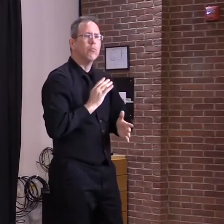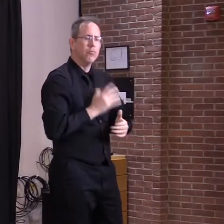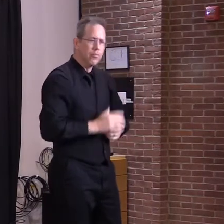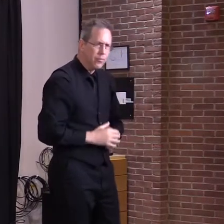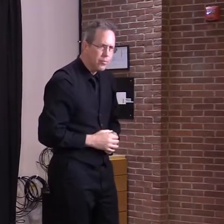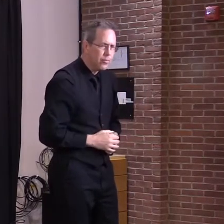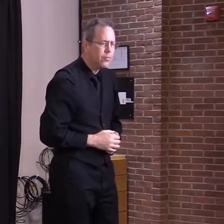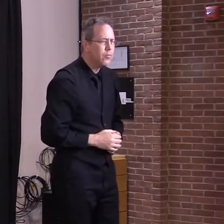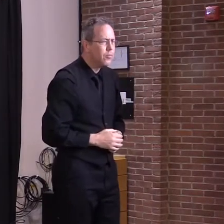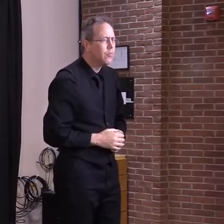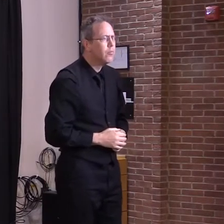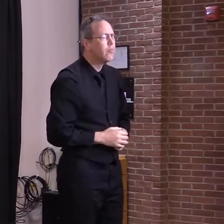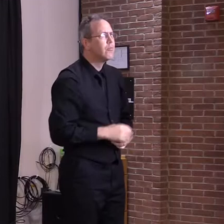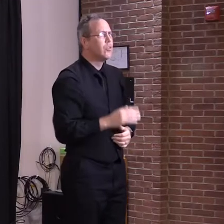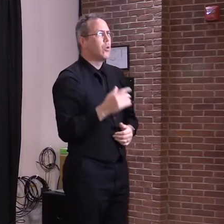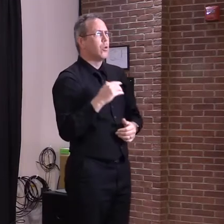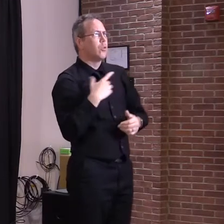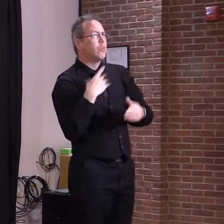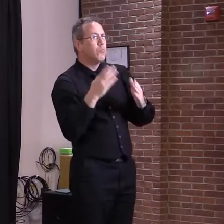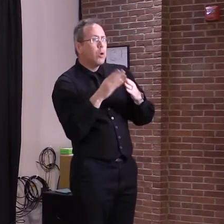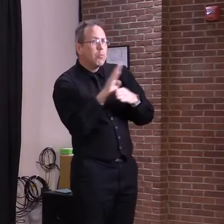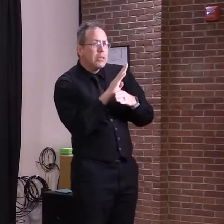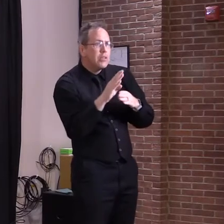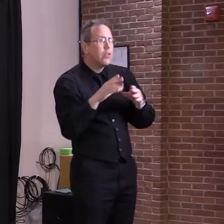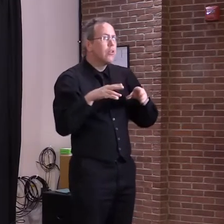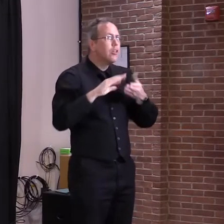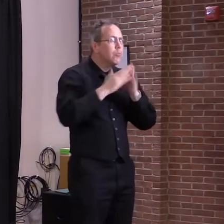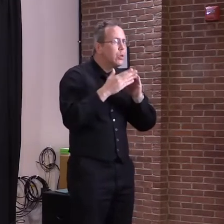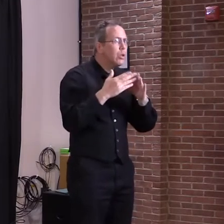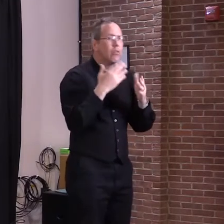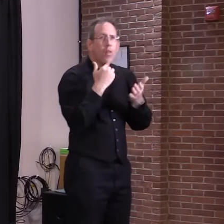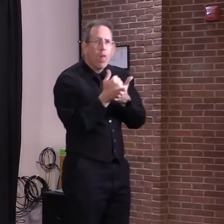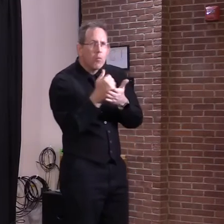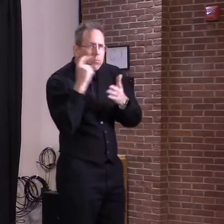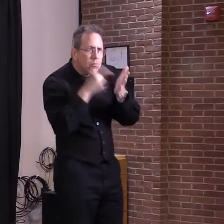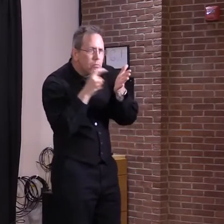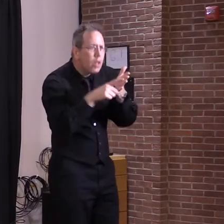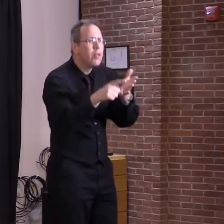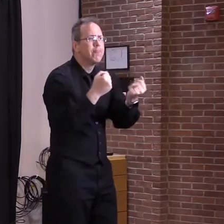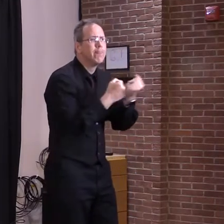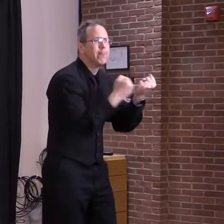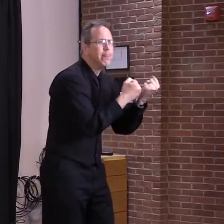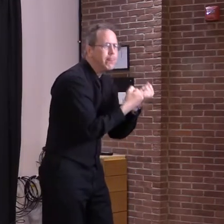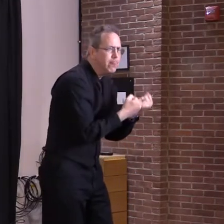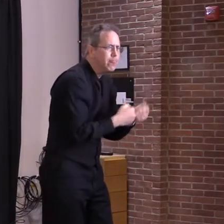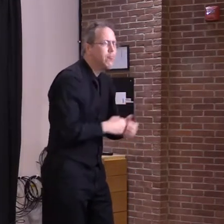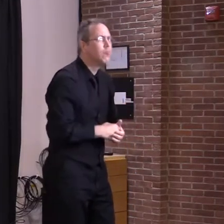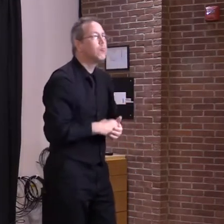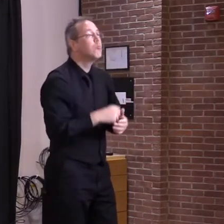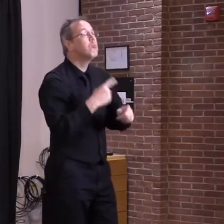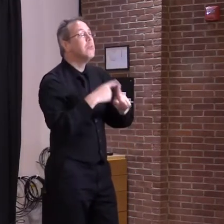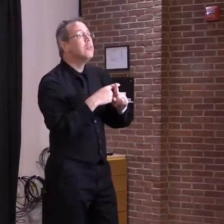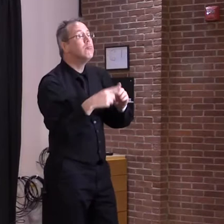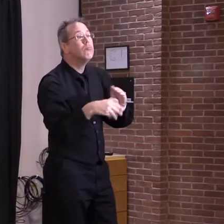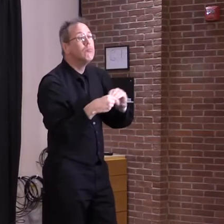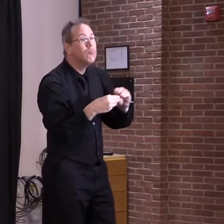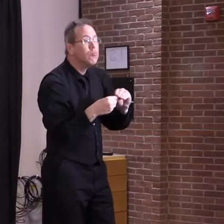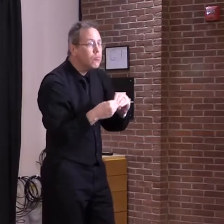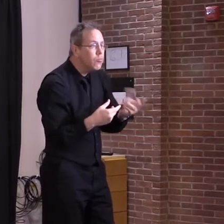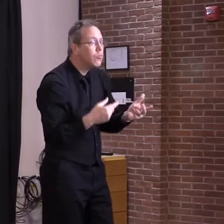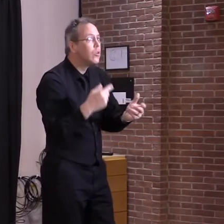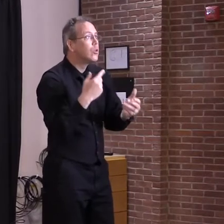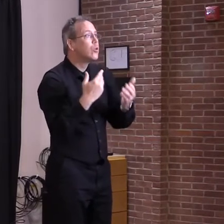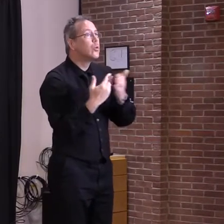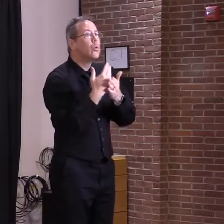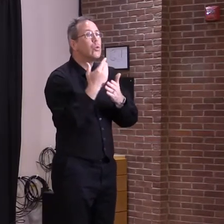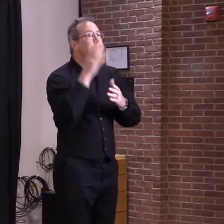business community has the support they need in the short term, and also to bring about some bold new investments